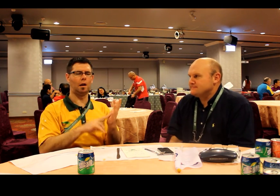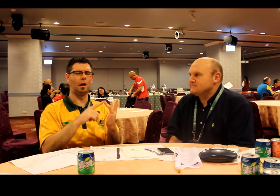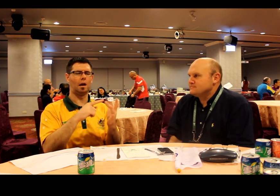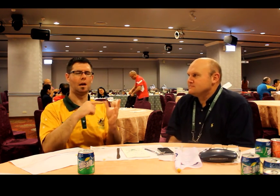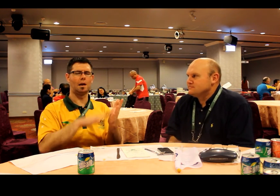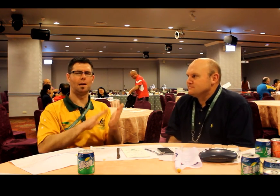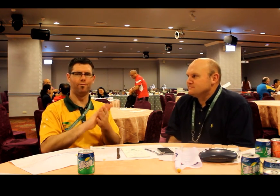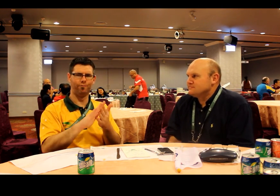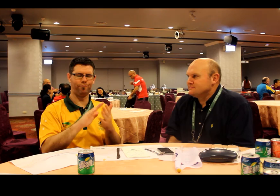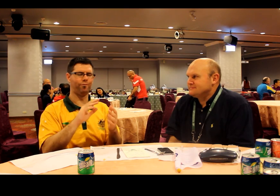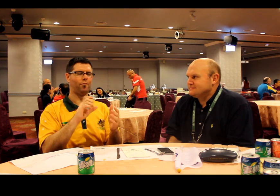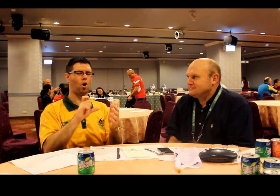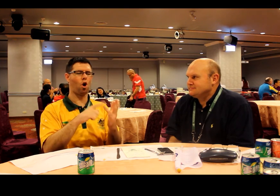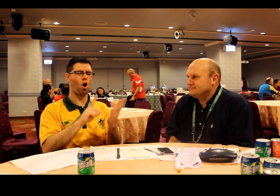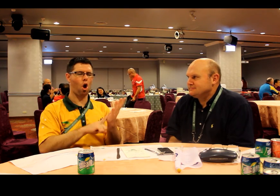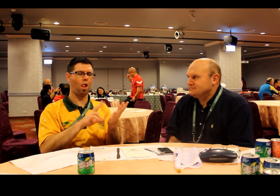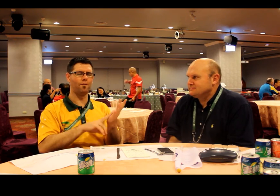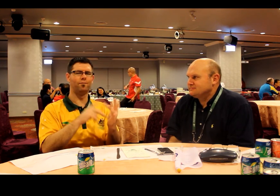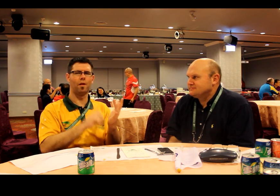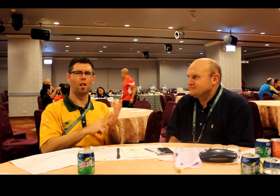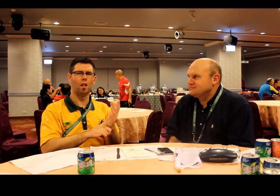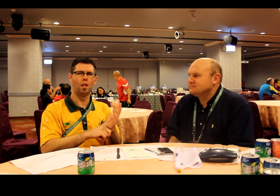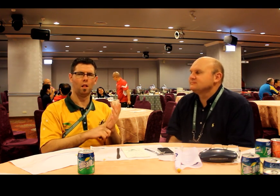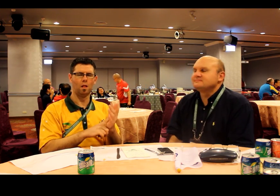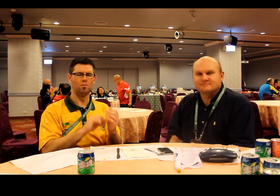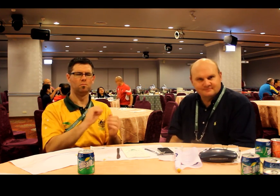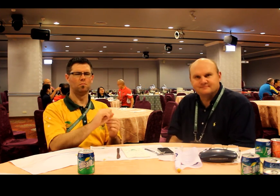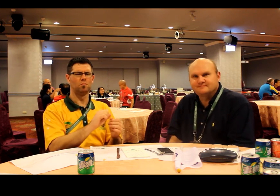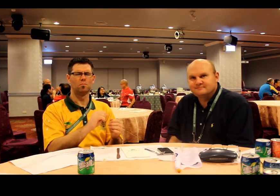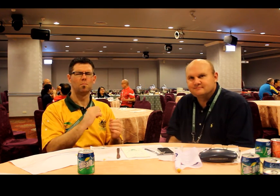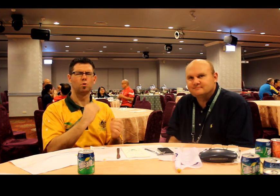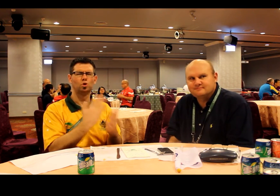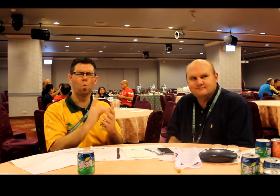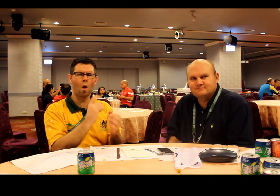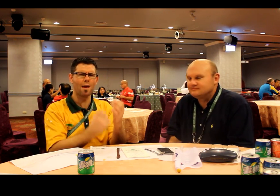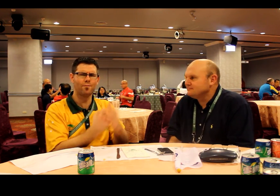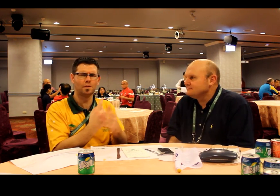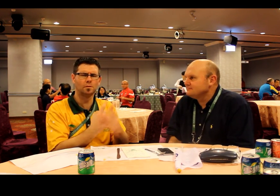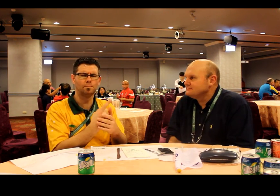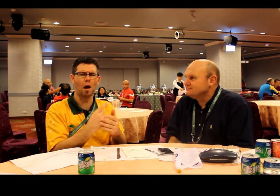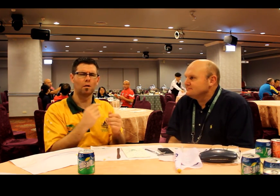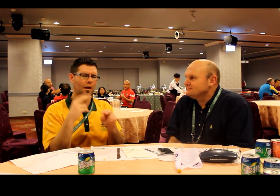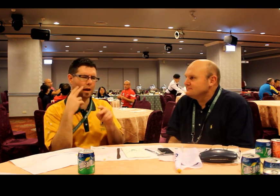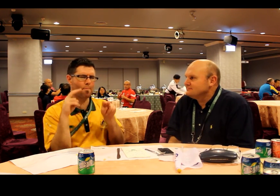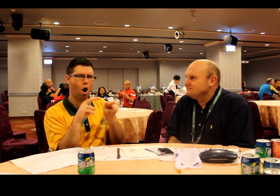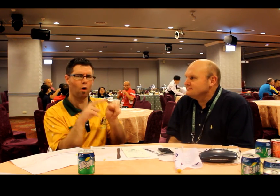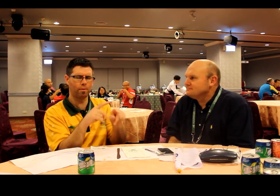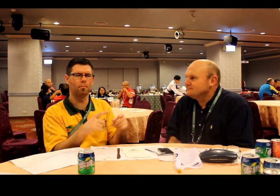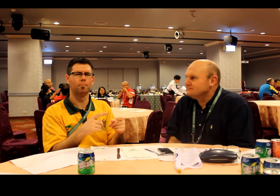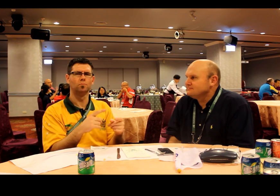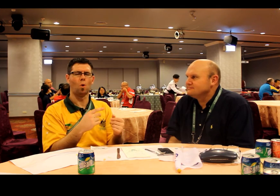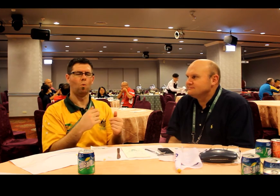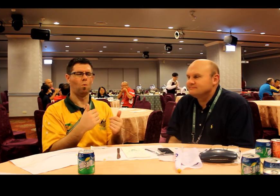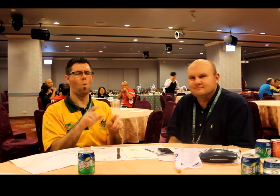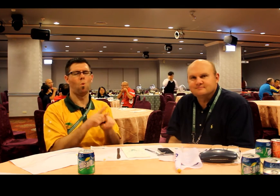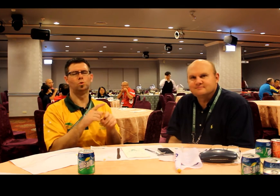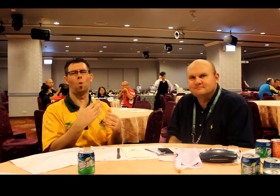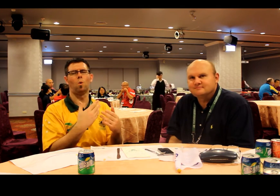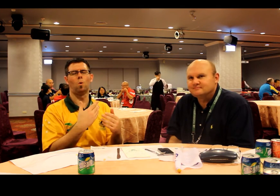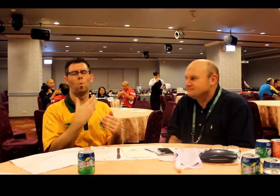and Neve Colville. I'm not quite sure what the events are, but we'll keep an eye on